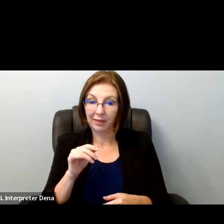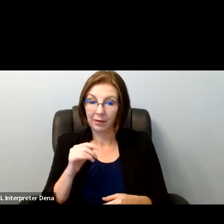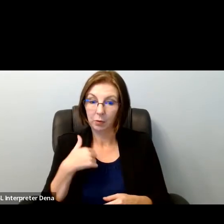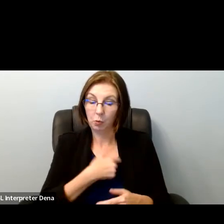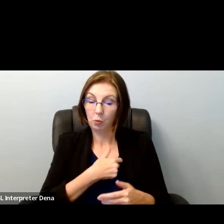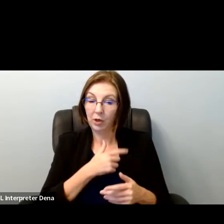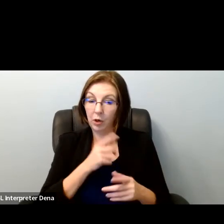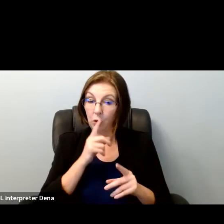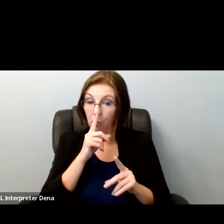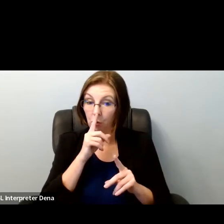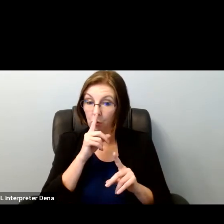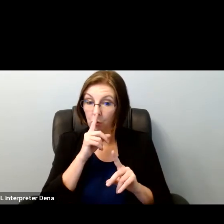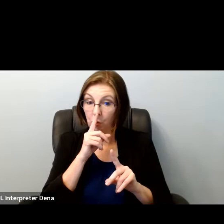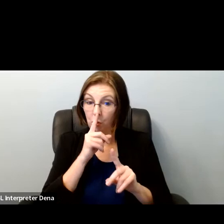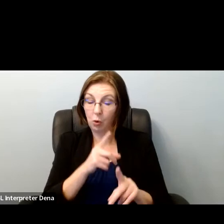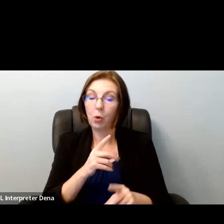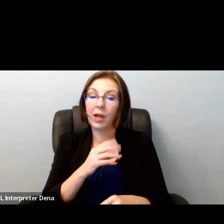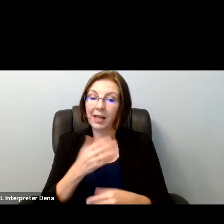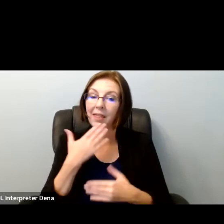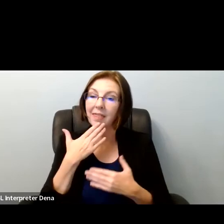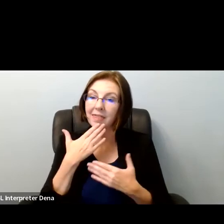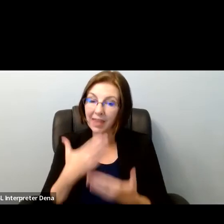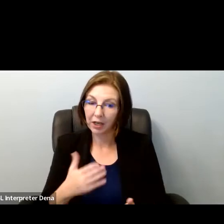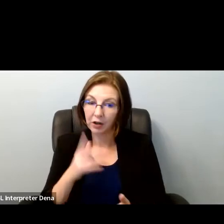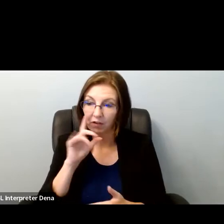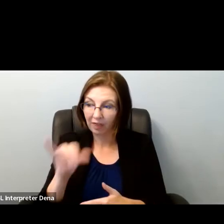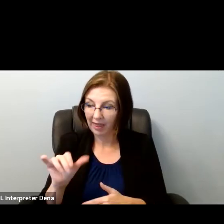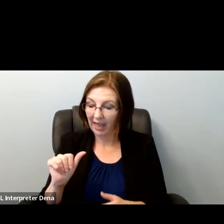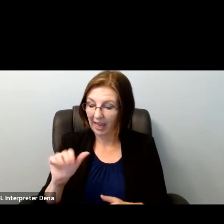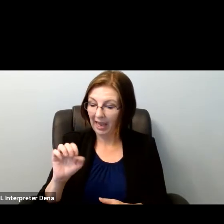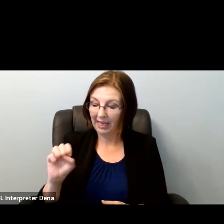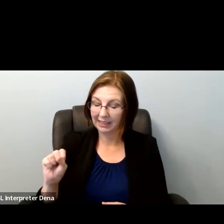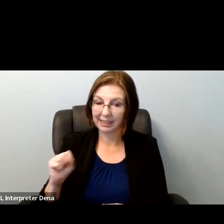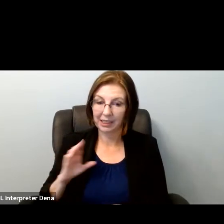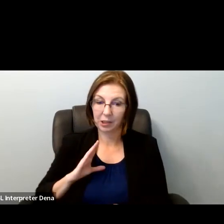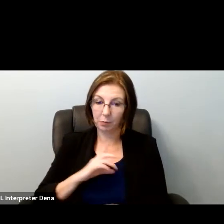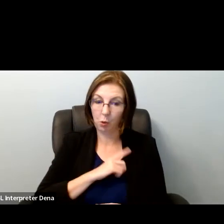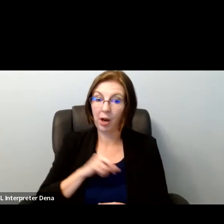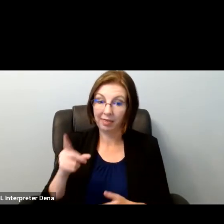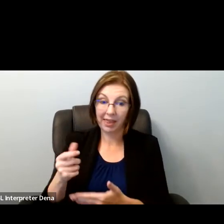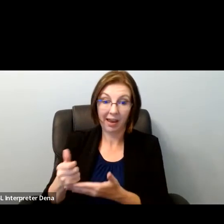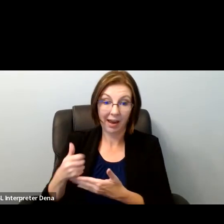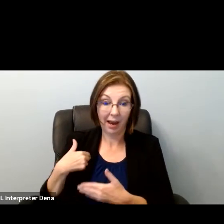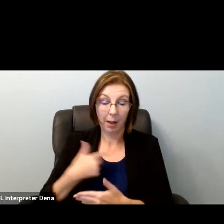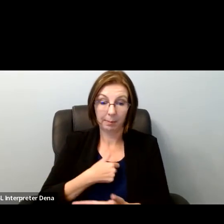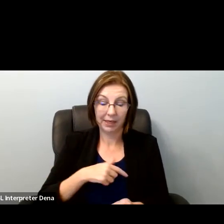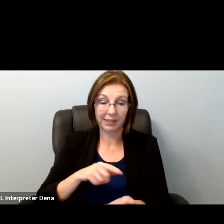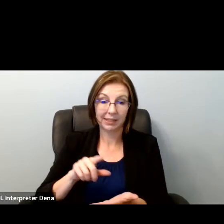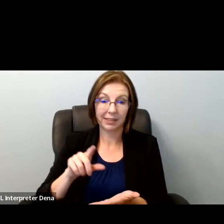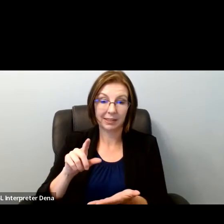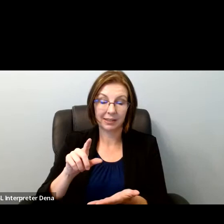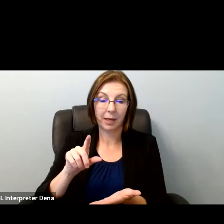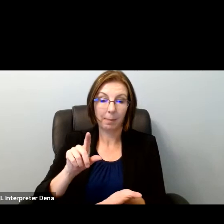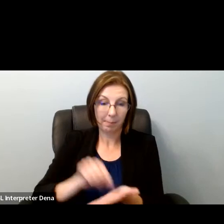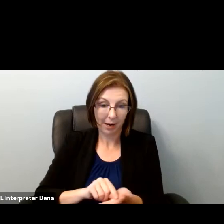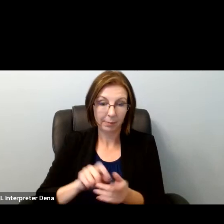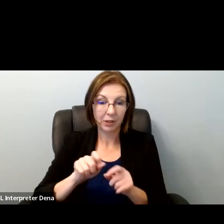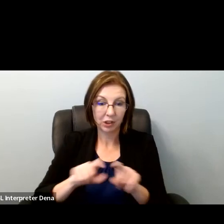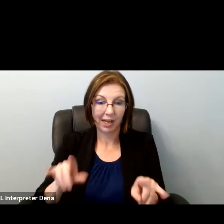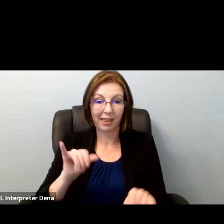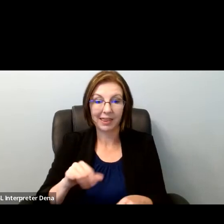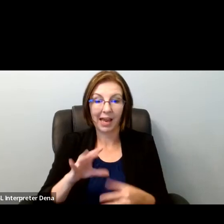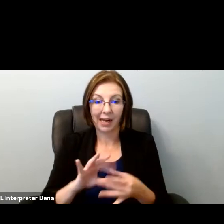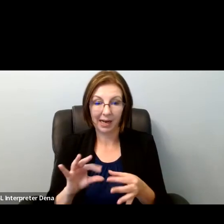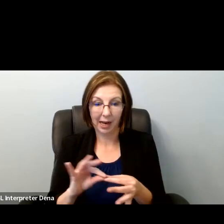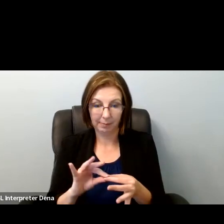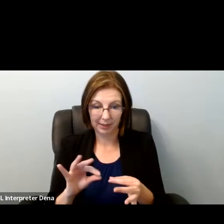we want to express our appreciation to the Access Board. They really helped us publicize the comment period. The Access